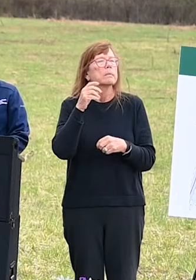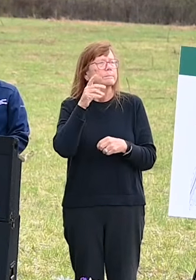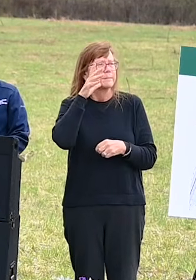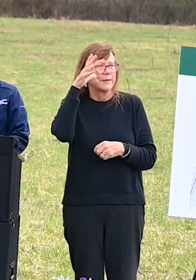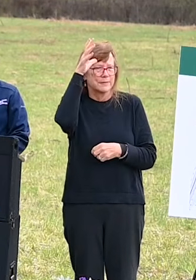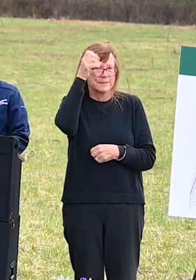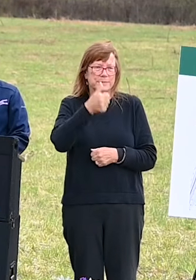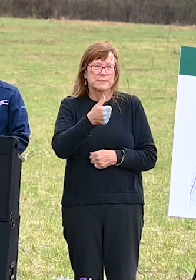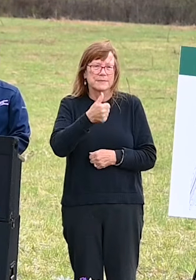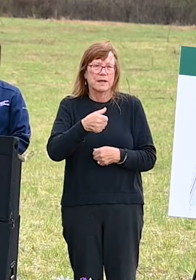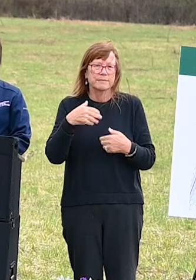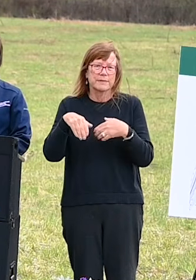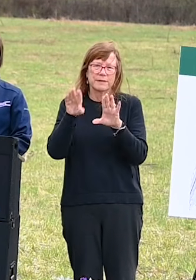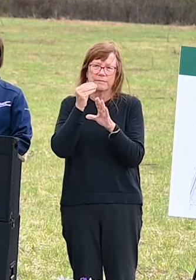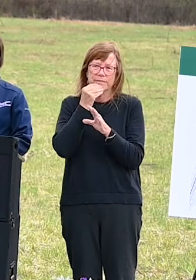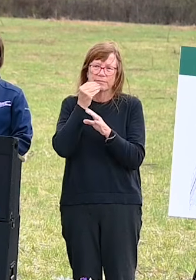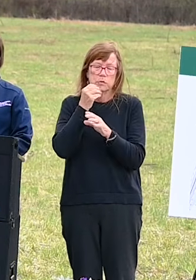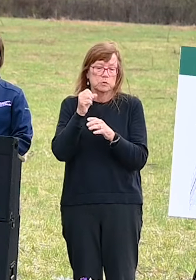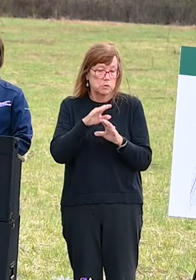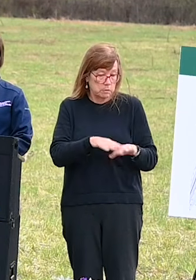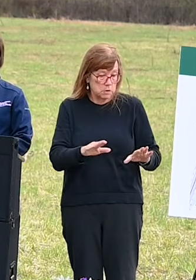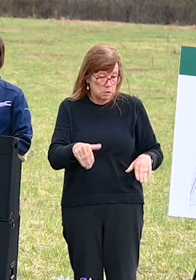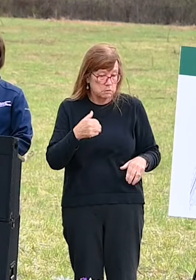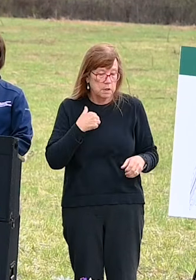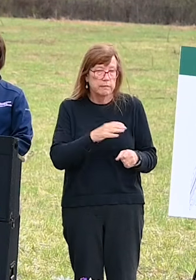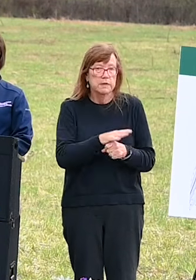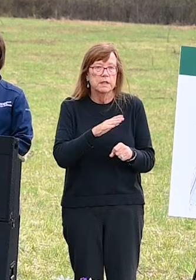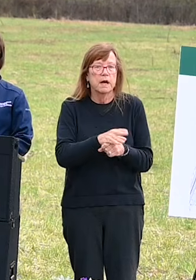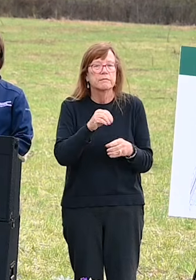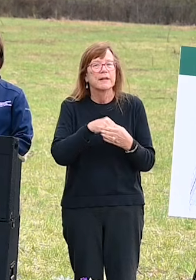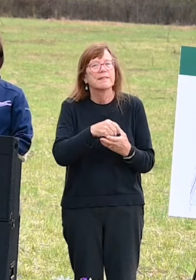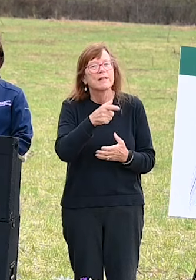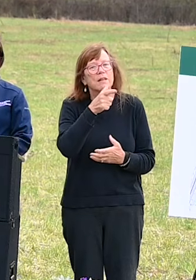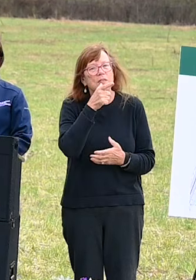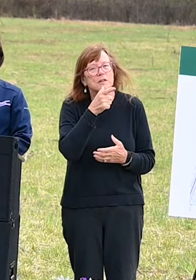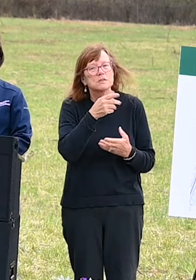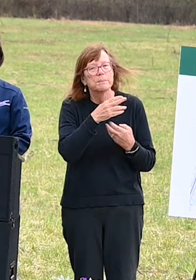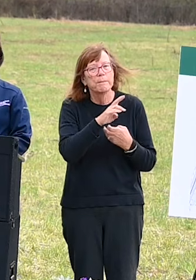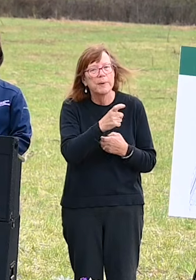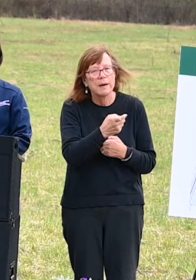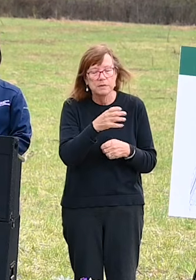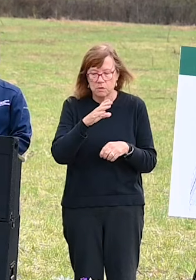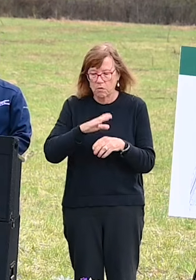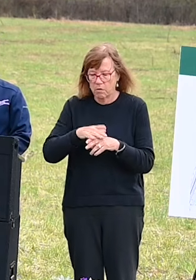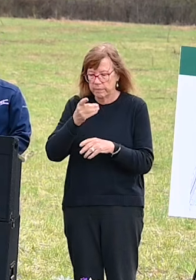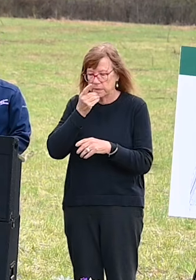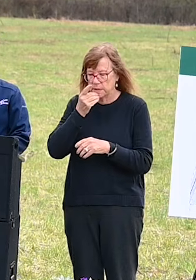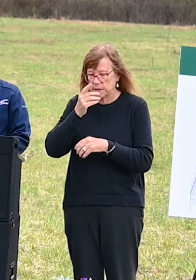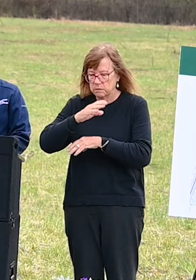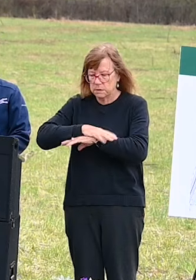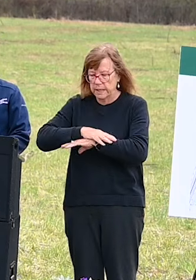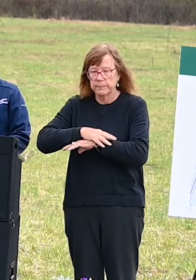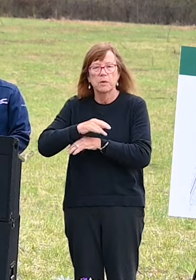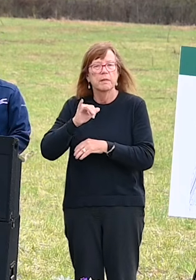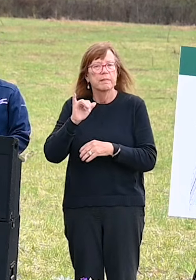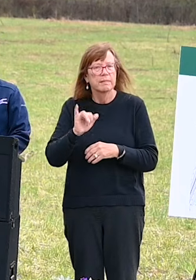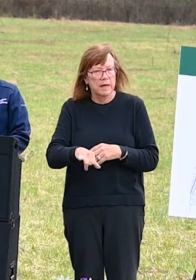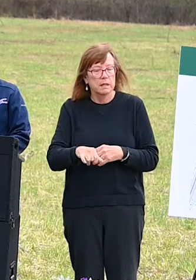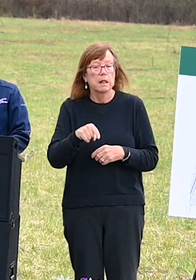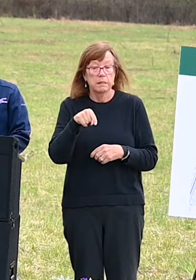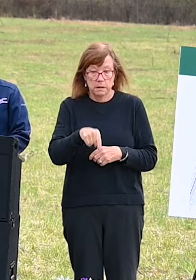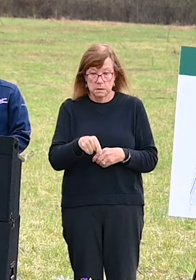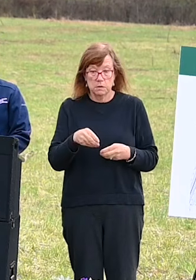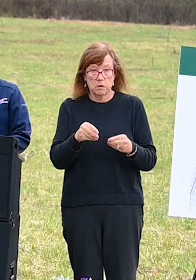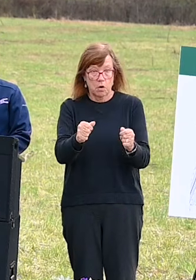meals themselves to make sure that their children have food in their lunch boxes and on their dinner tables. This